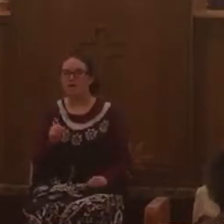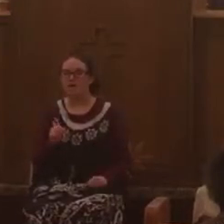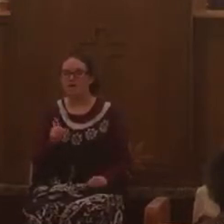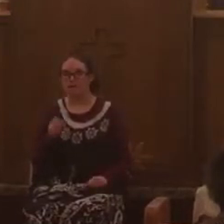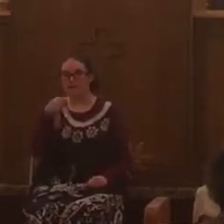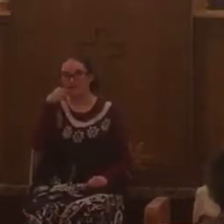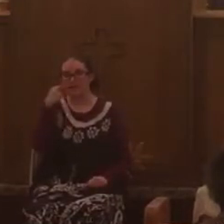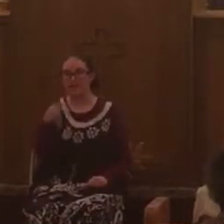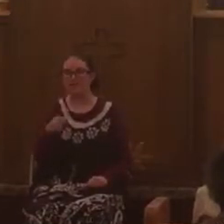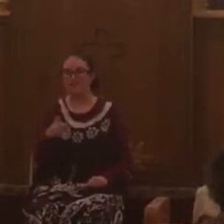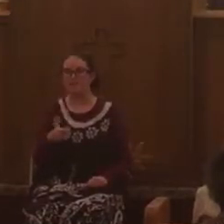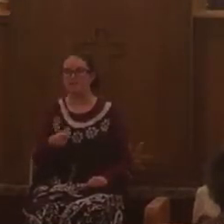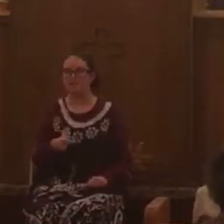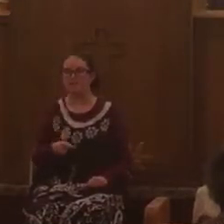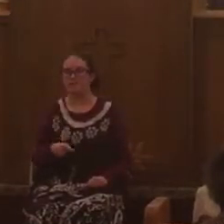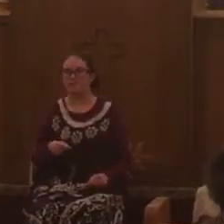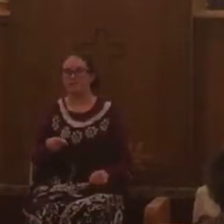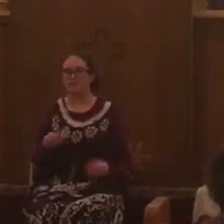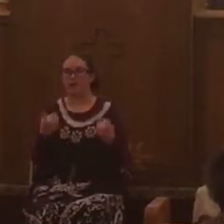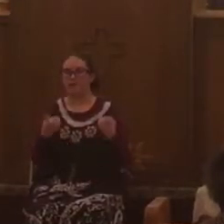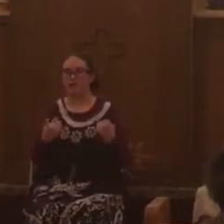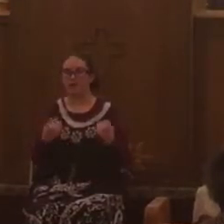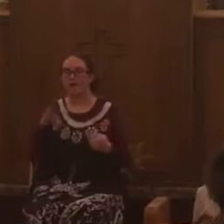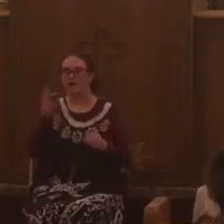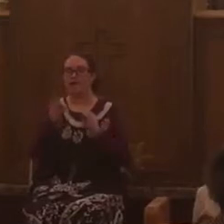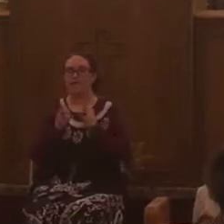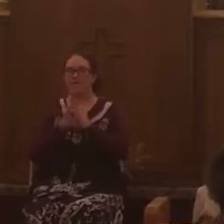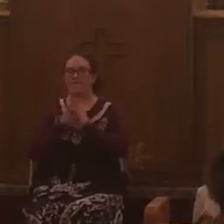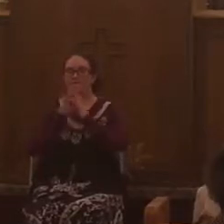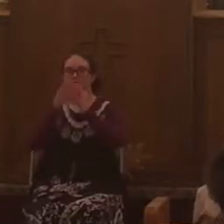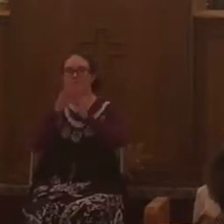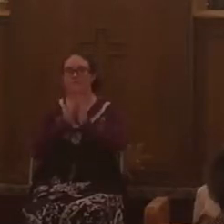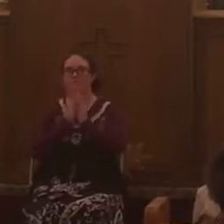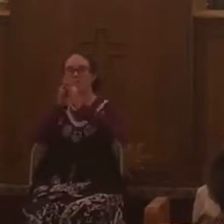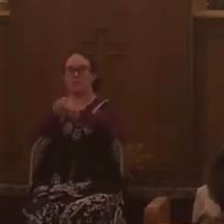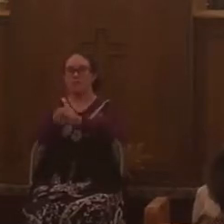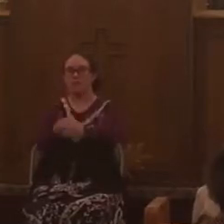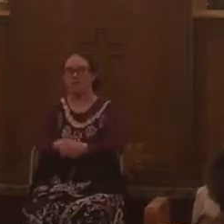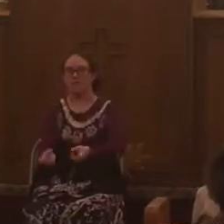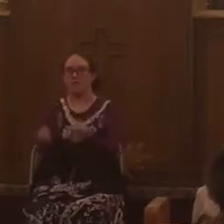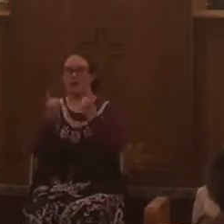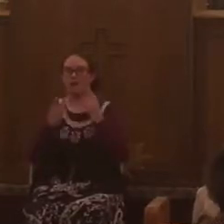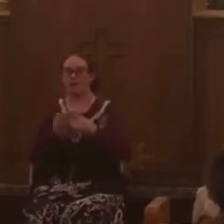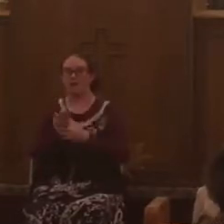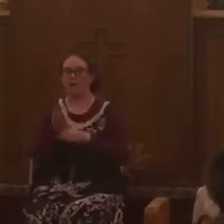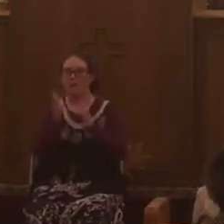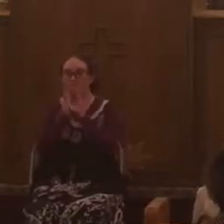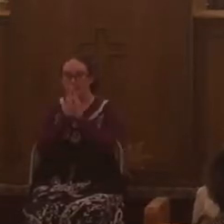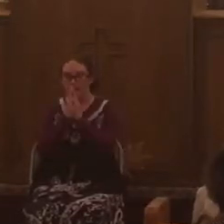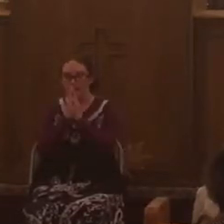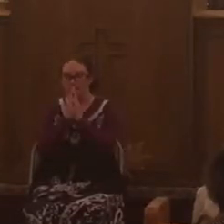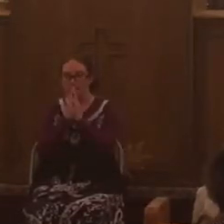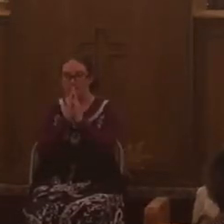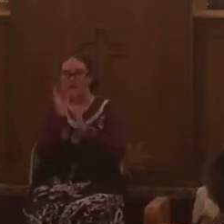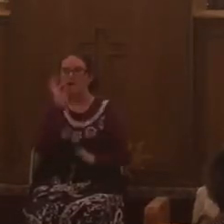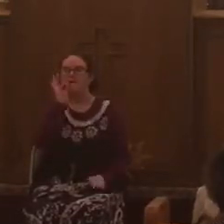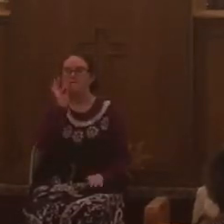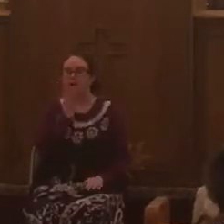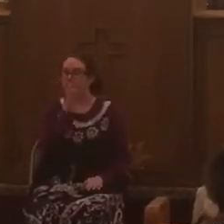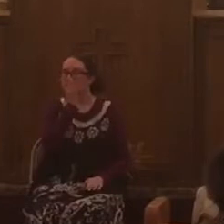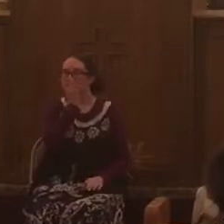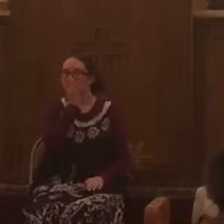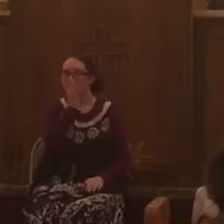then he turns around and says, howbeit this kind doesn't come out but by prayer and fasting. So is that a contradiction? No,